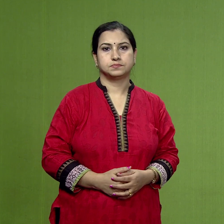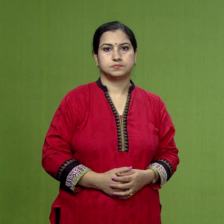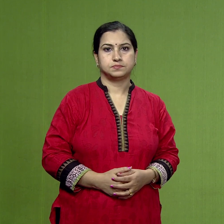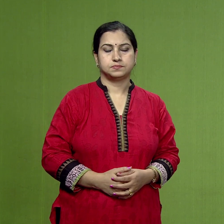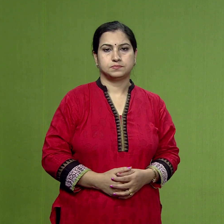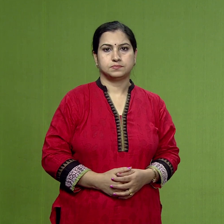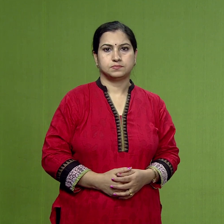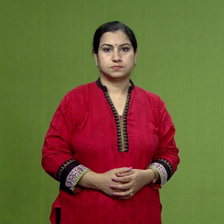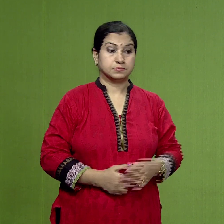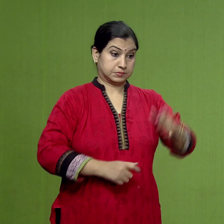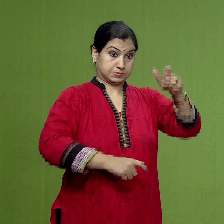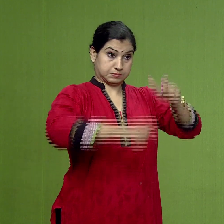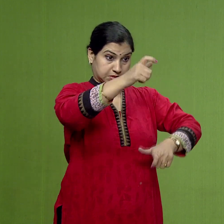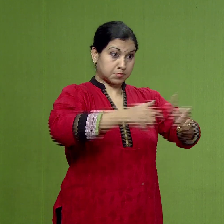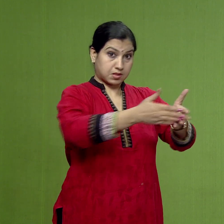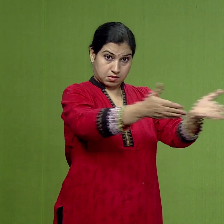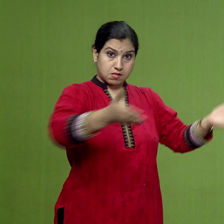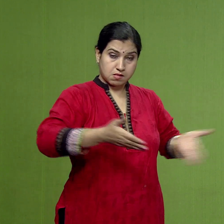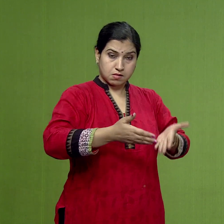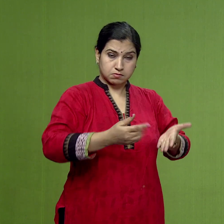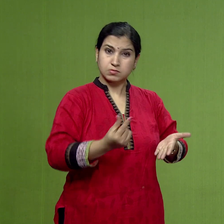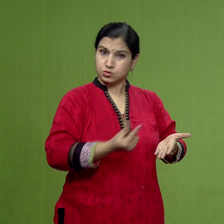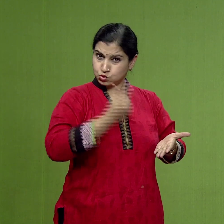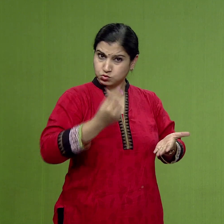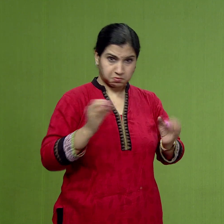Has population not been useful anyway?